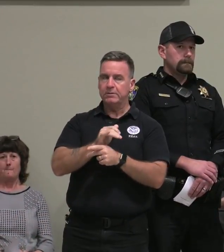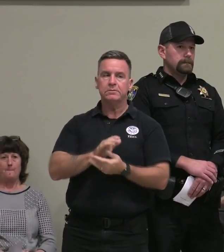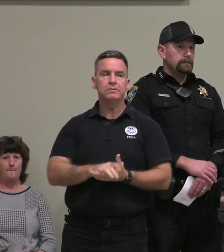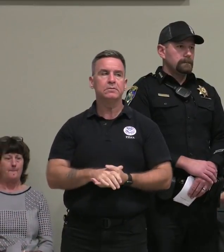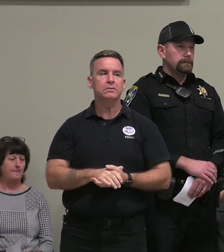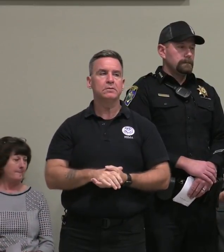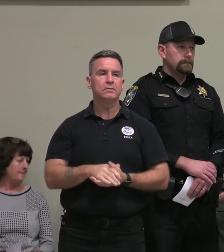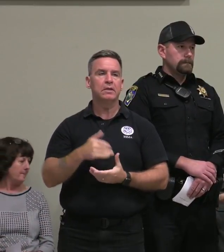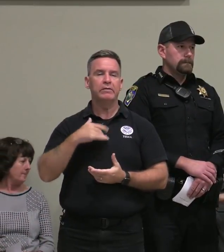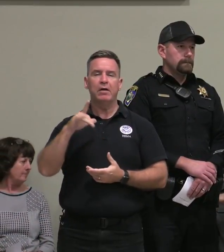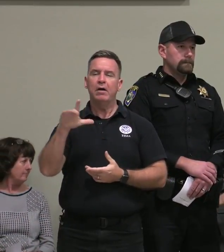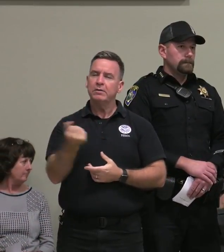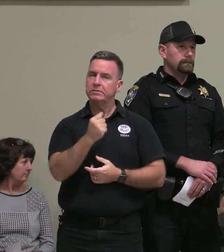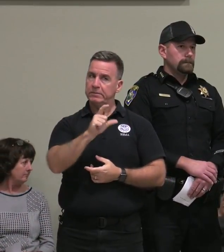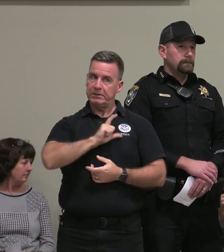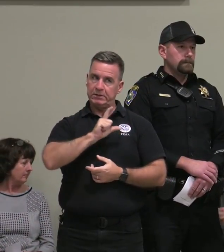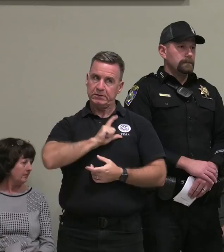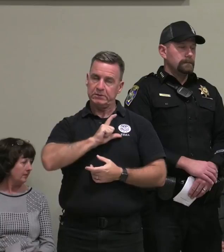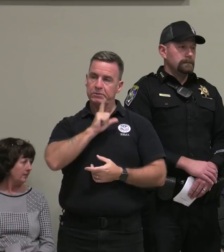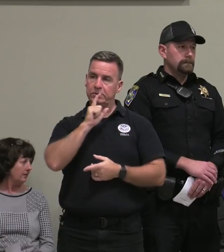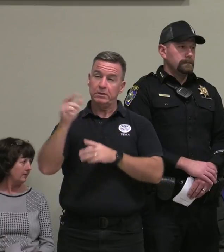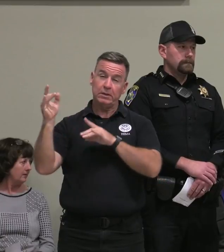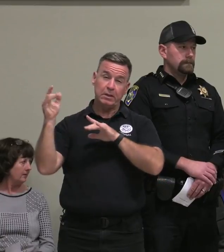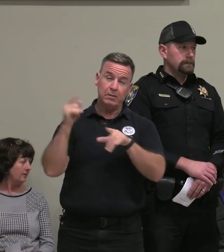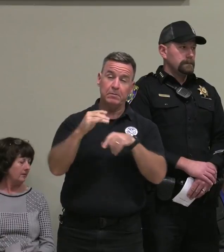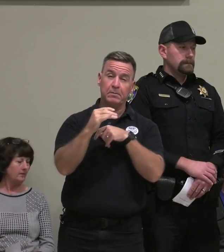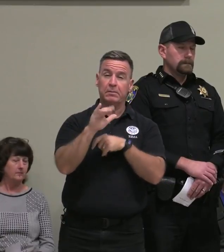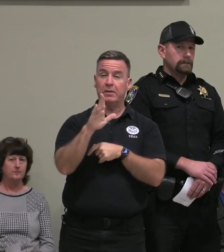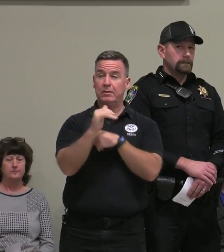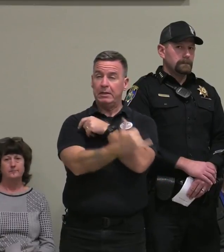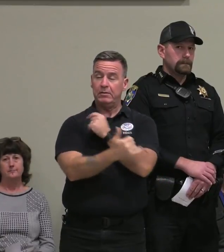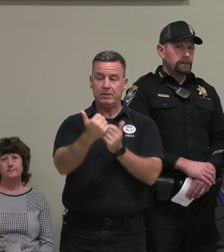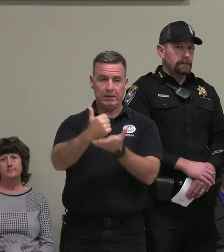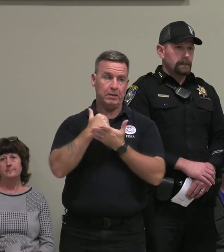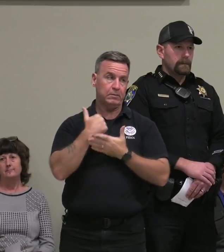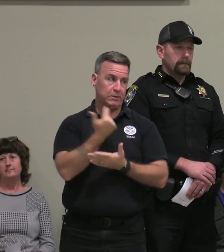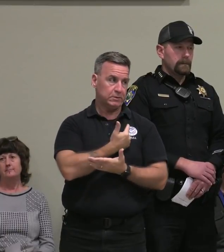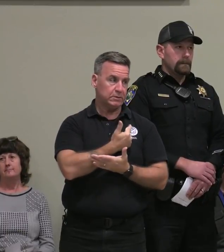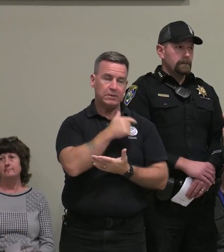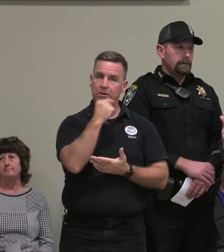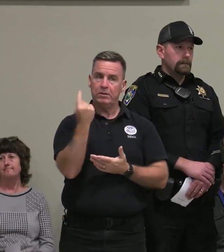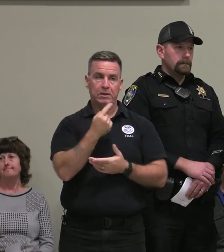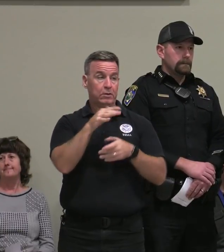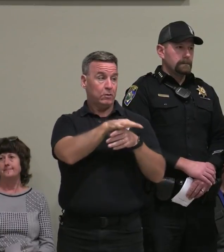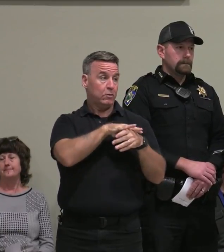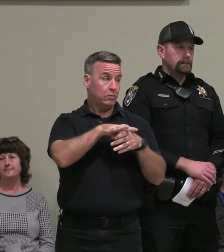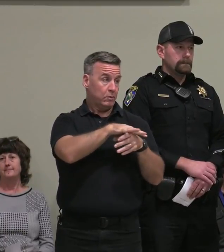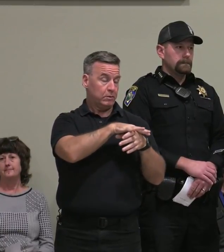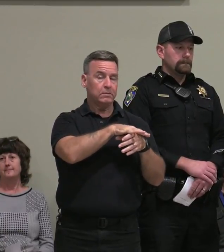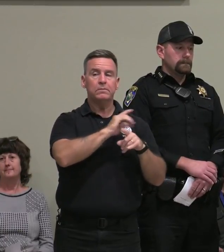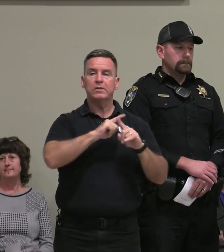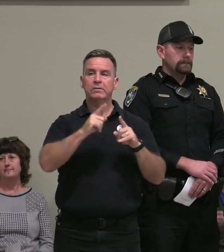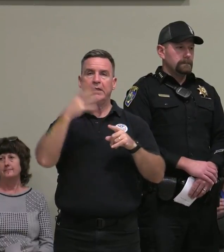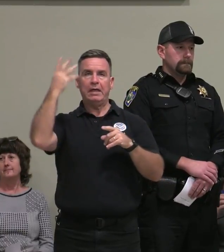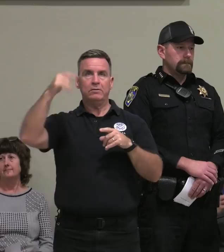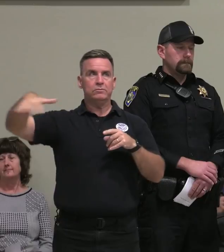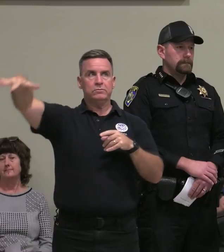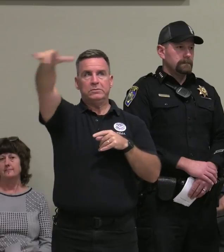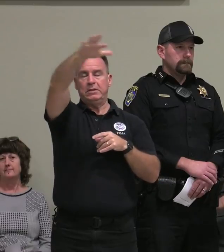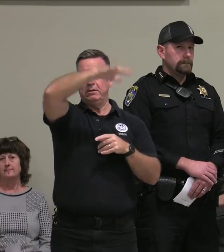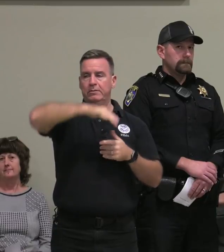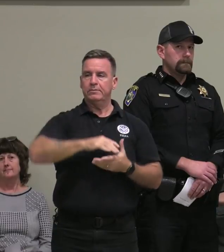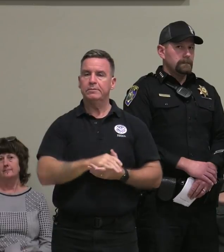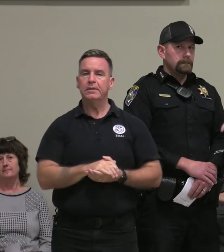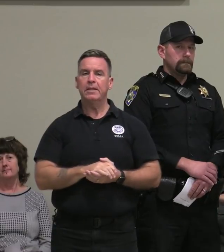have hundreds of law enforcement officers who have come to Butte County to assist us, not only our local resources, but from outside the